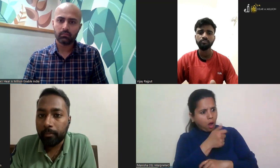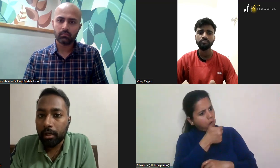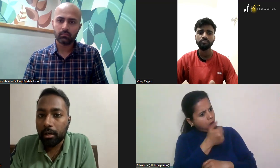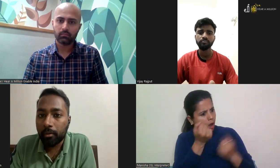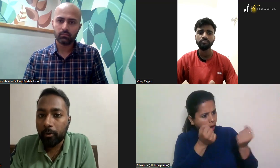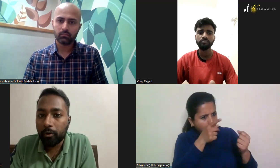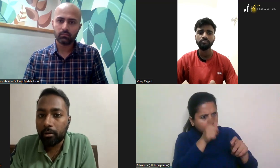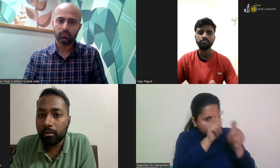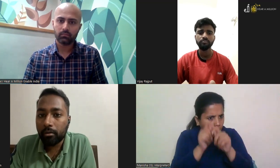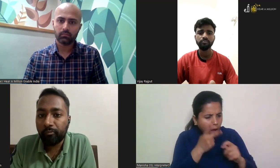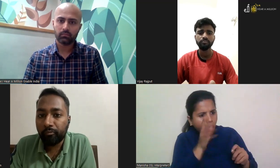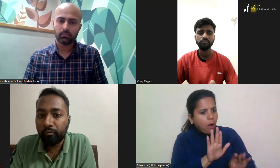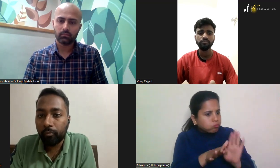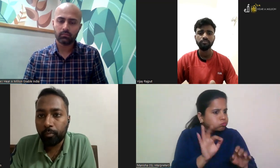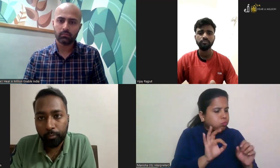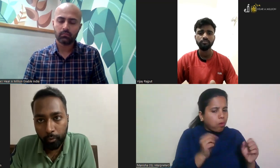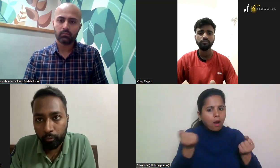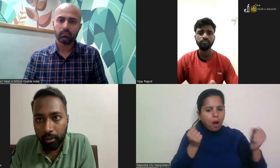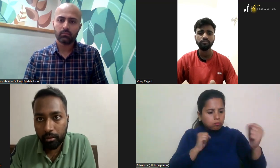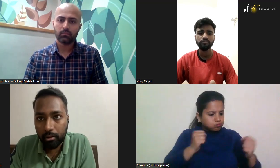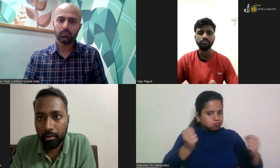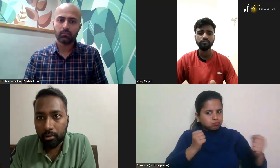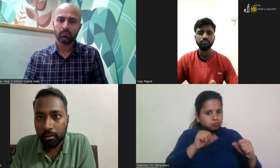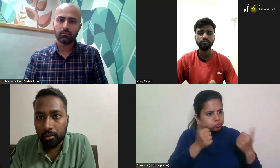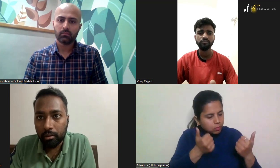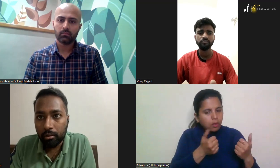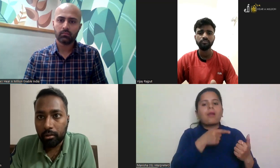So I am talking about four-wheel.